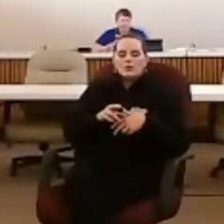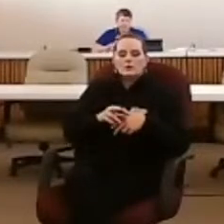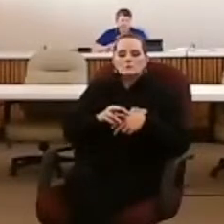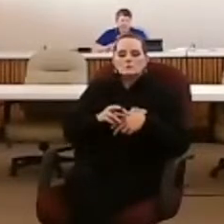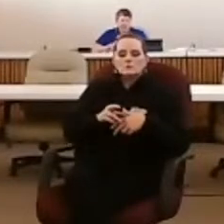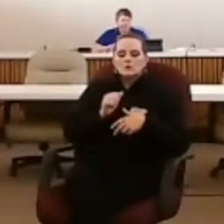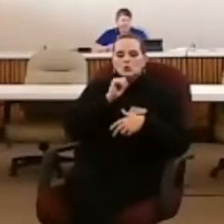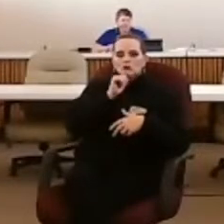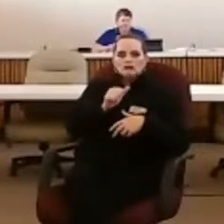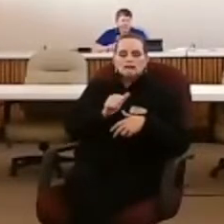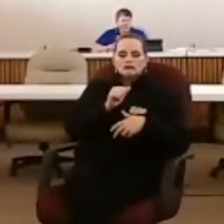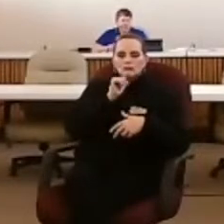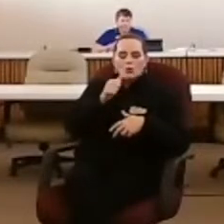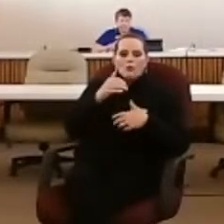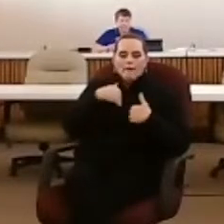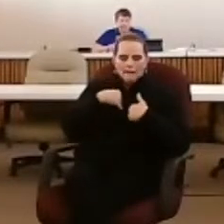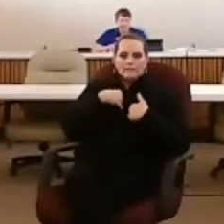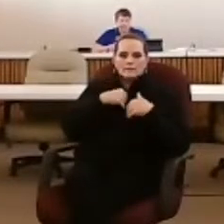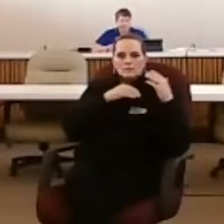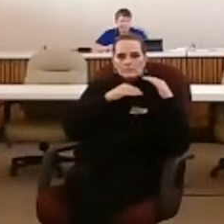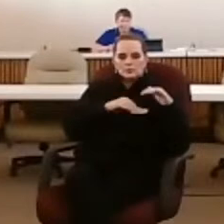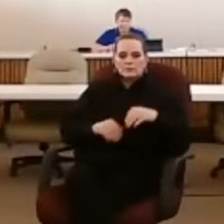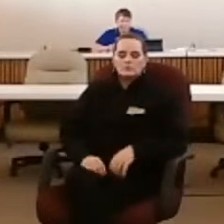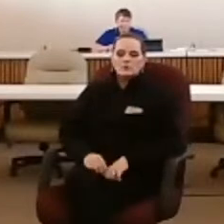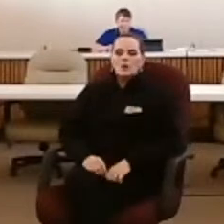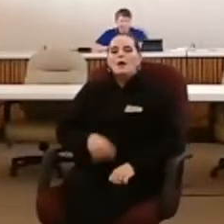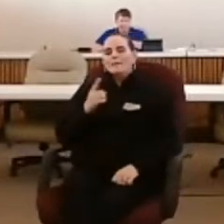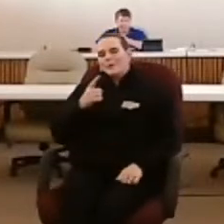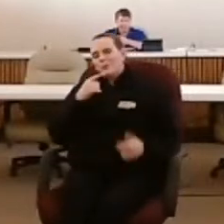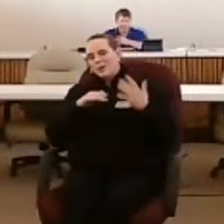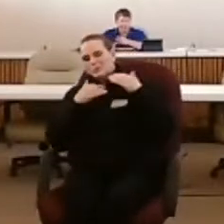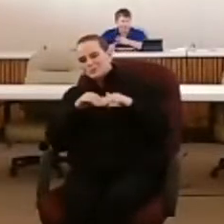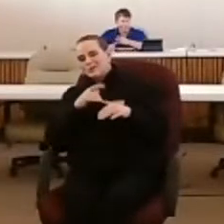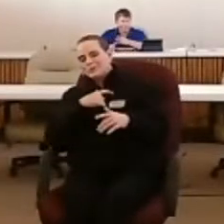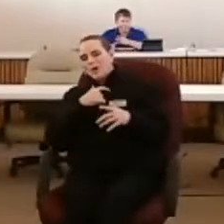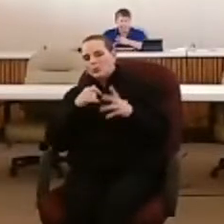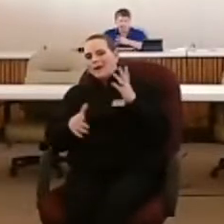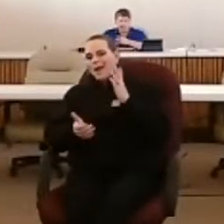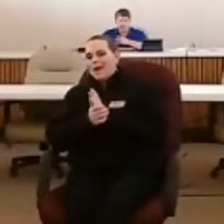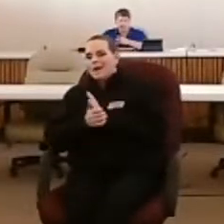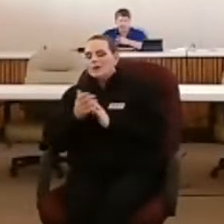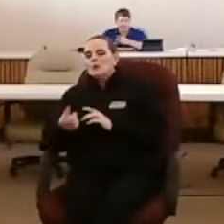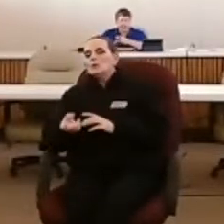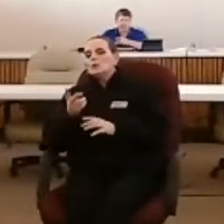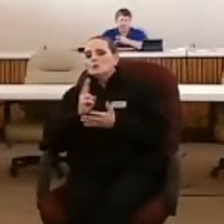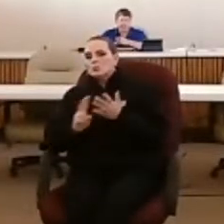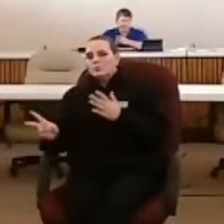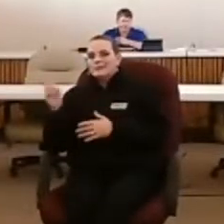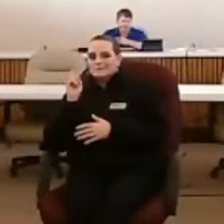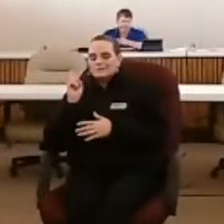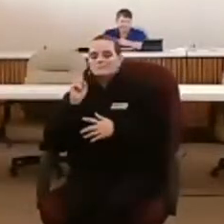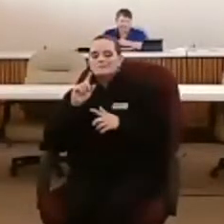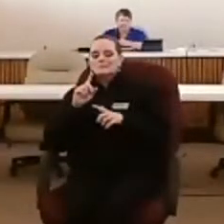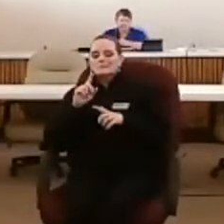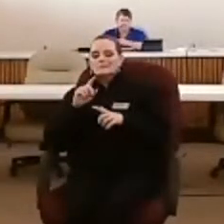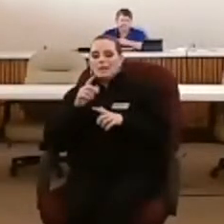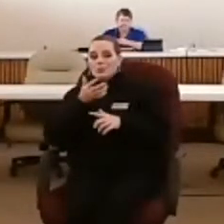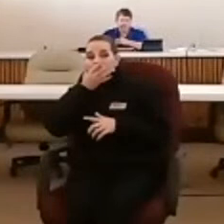one restriction that will always be there, because we put it in 2 weeks ago, is that you can't park on the